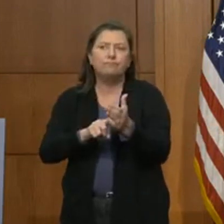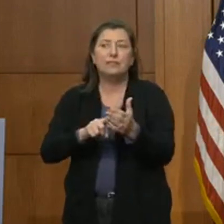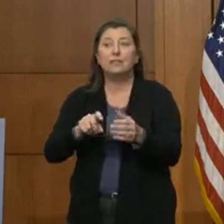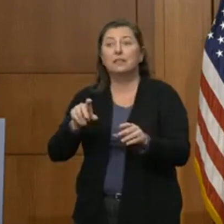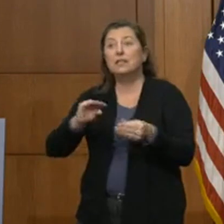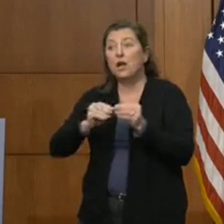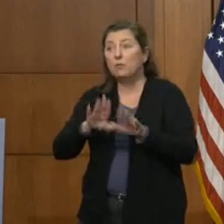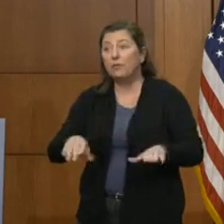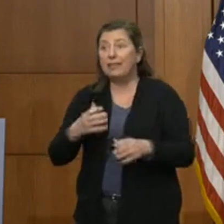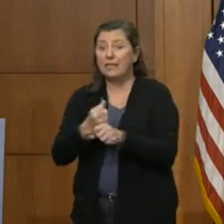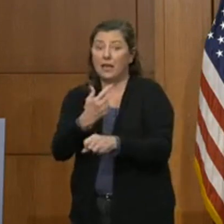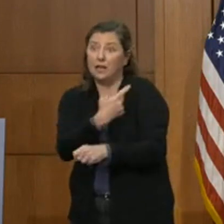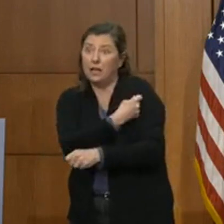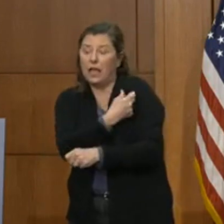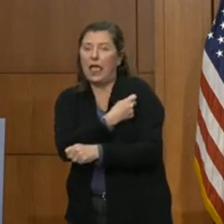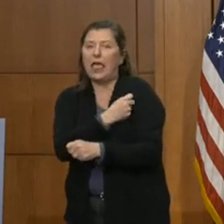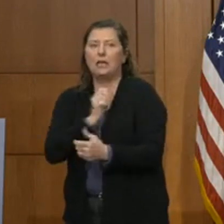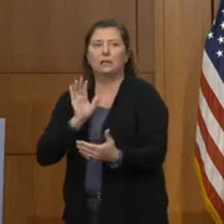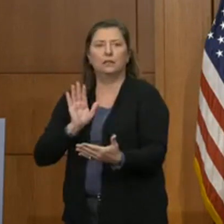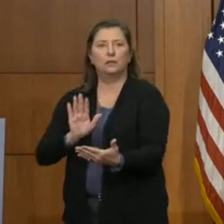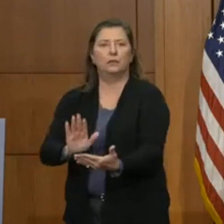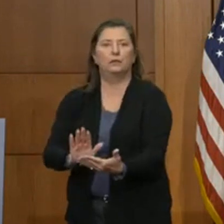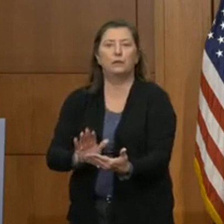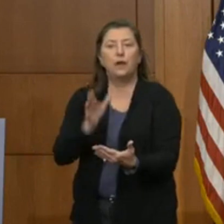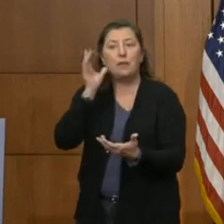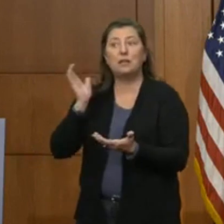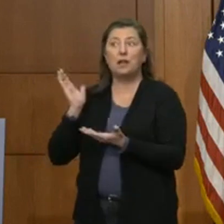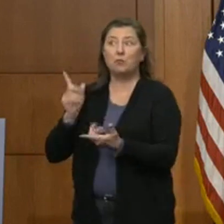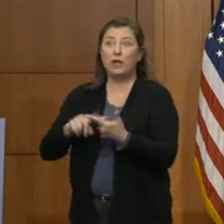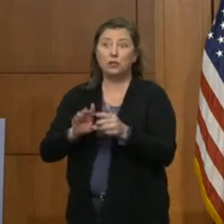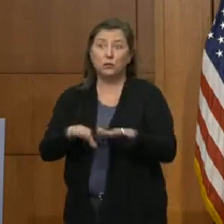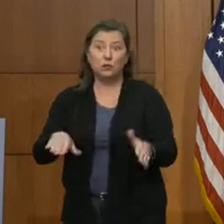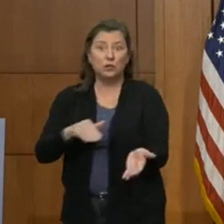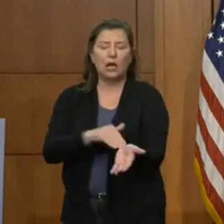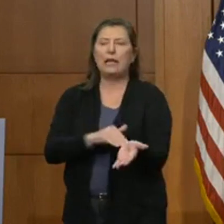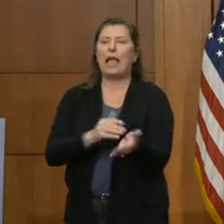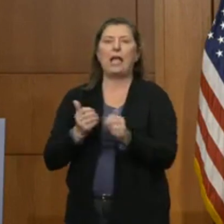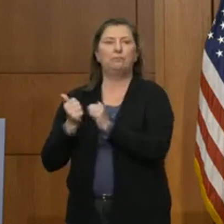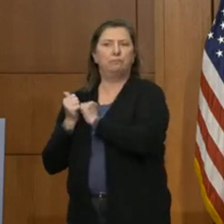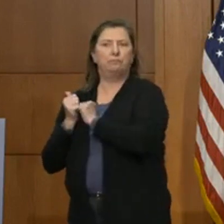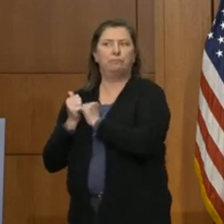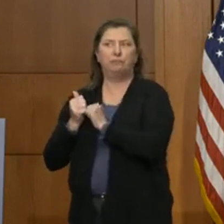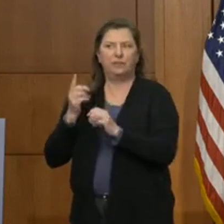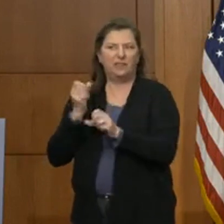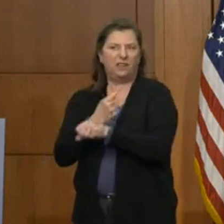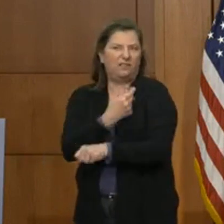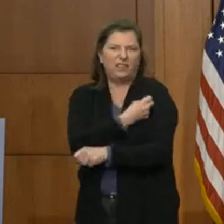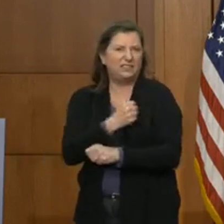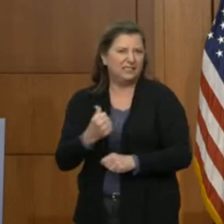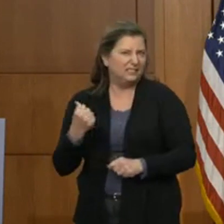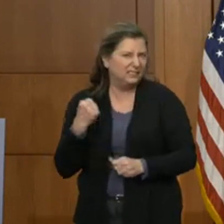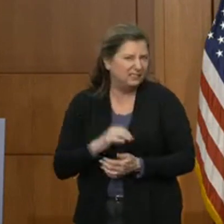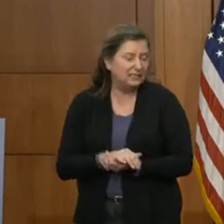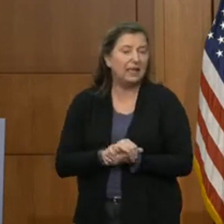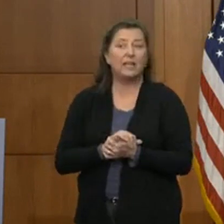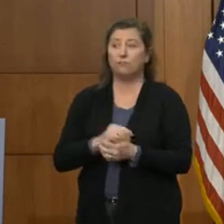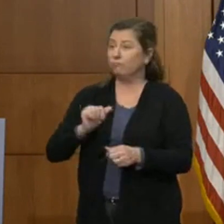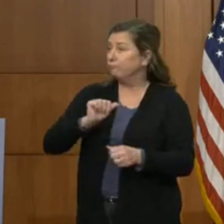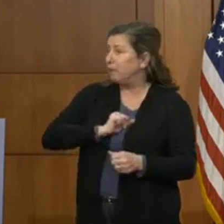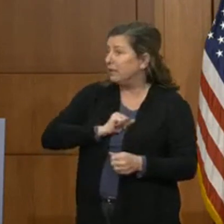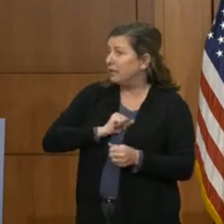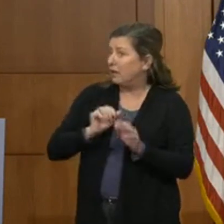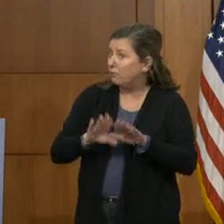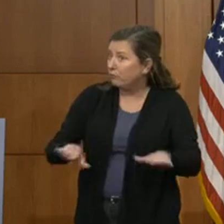immunizations. Parents are opting not to take their children to the pediatrician for their vaccines. As a